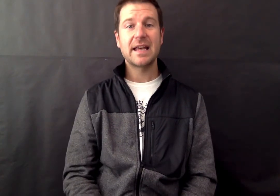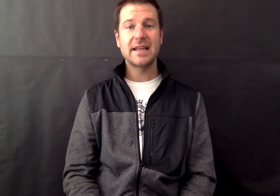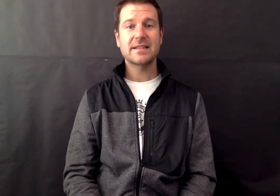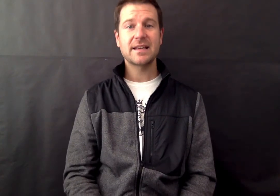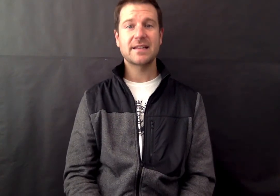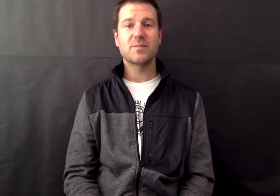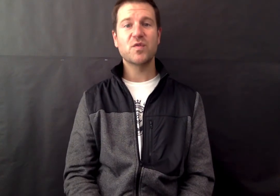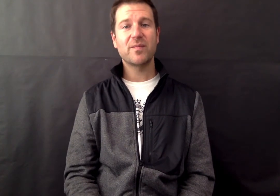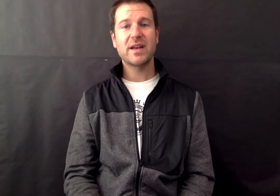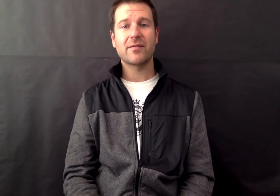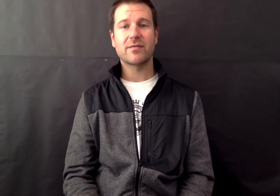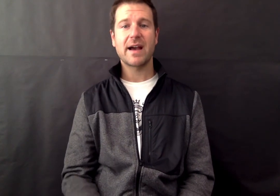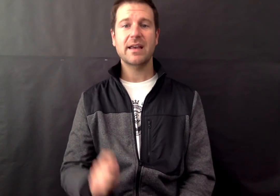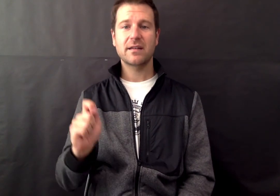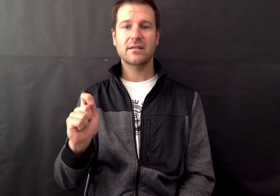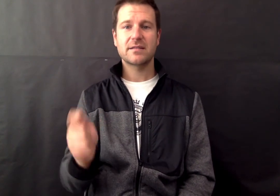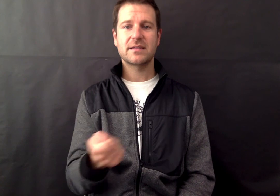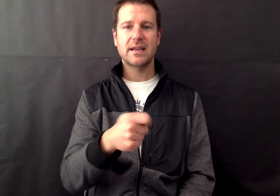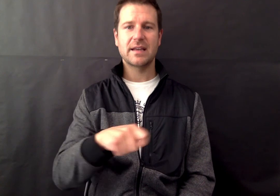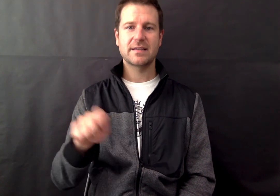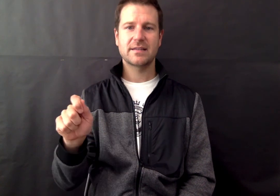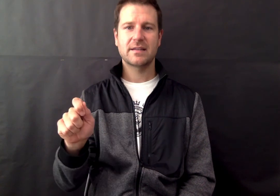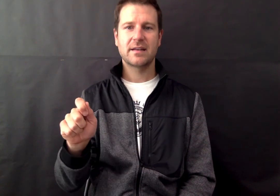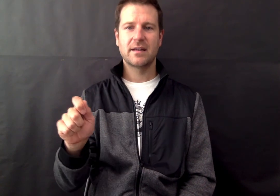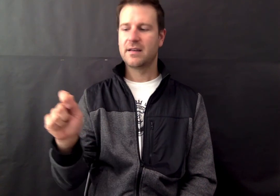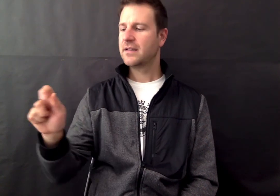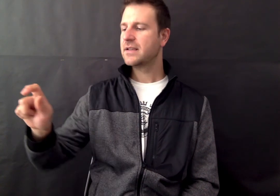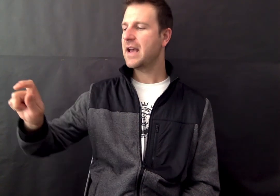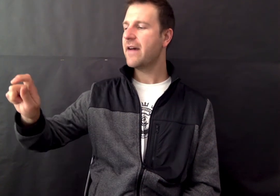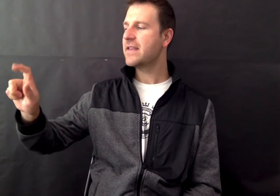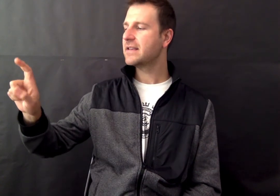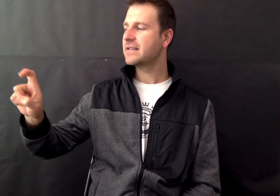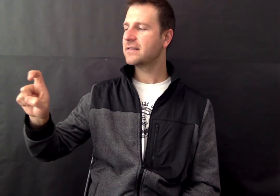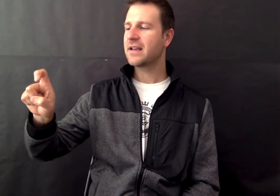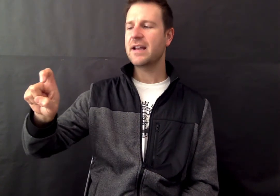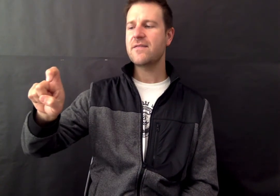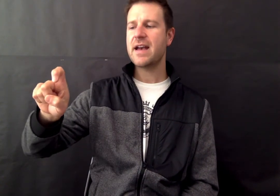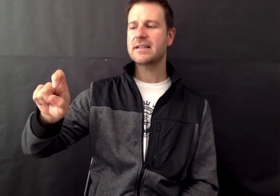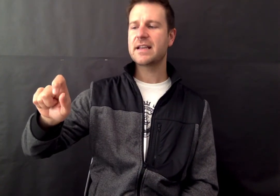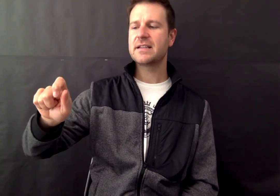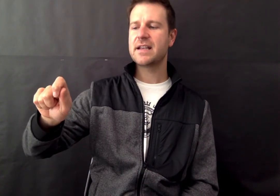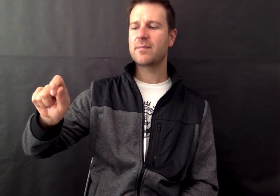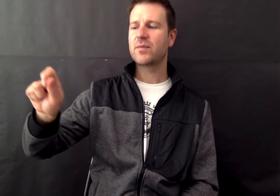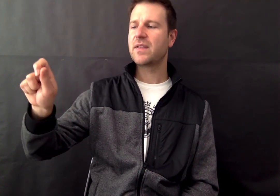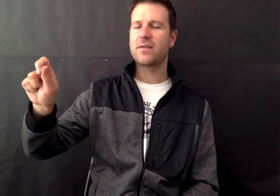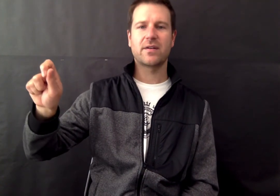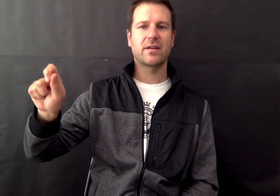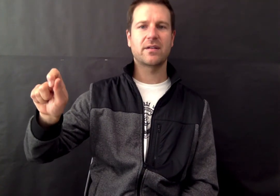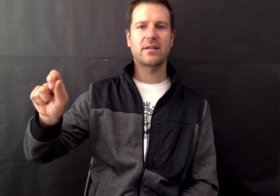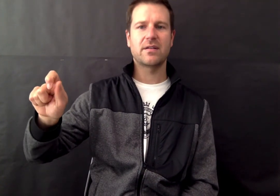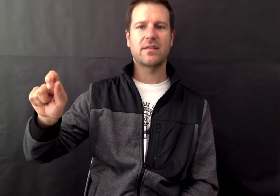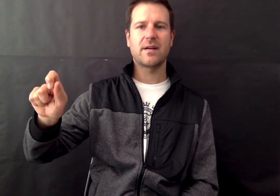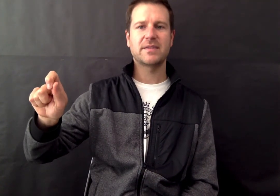Tennis, it's a movement of a racket. Tennis. So you have this kind of X hand shape with your thumb touching